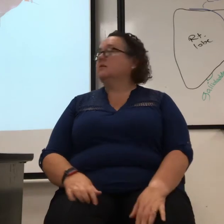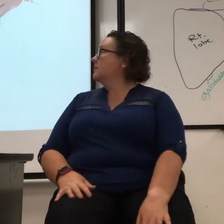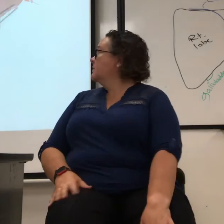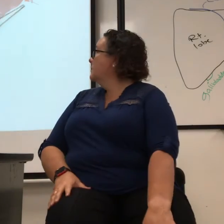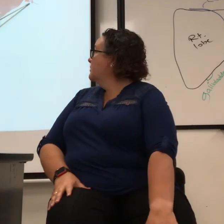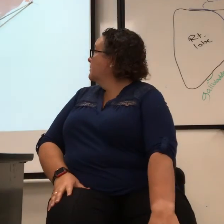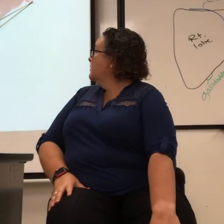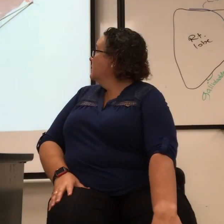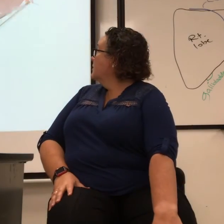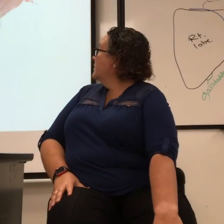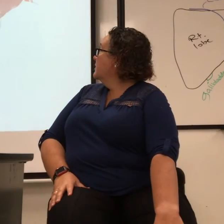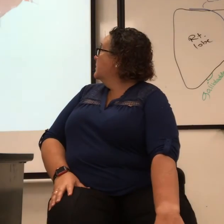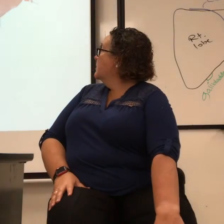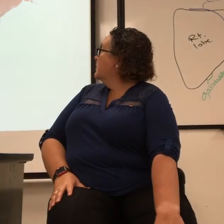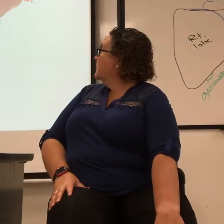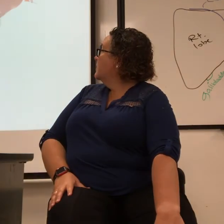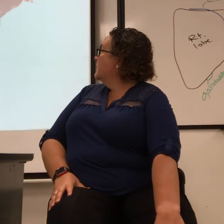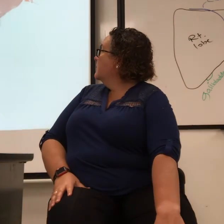That